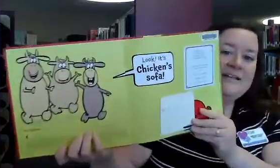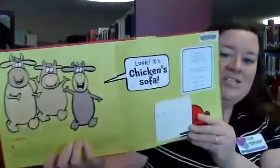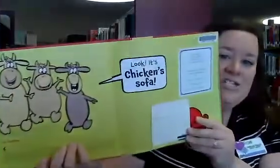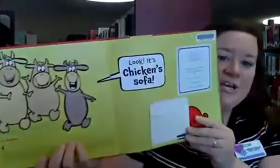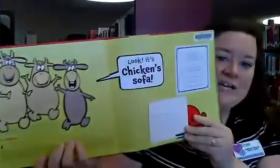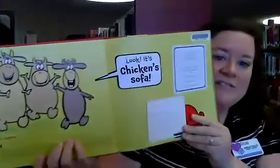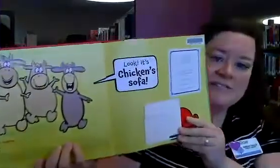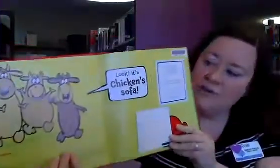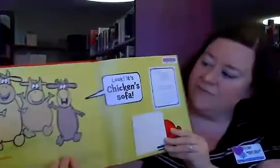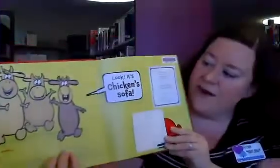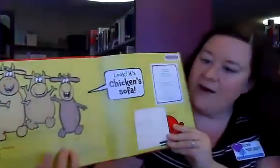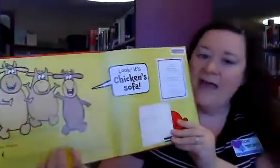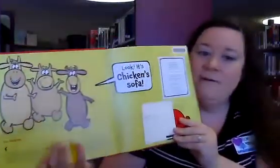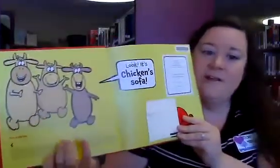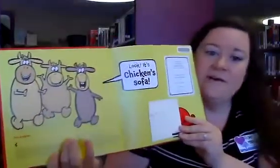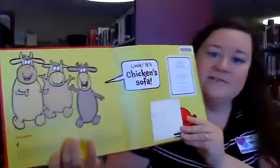it's Chicken Sofa. Hey, what are those?